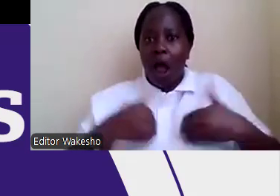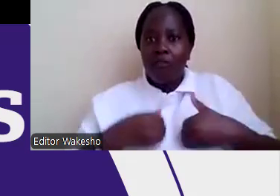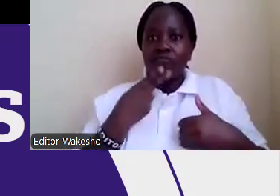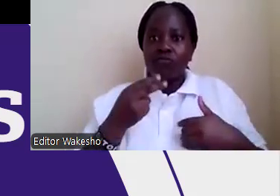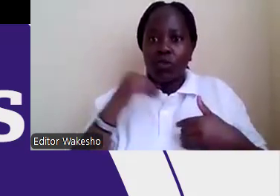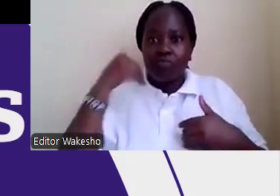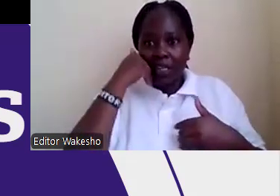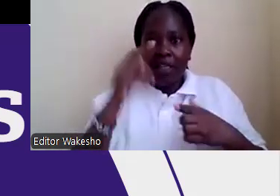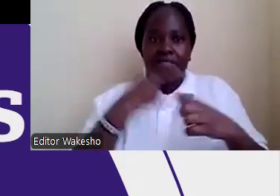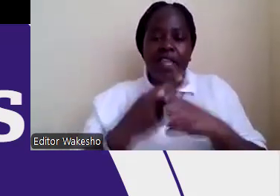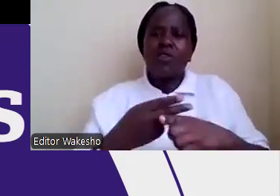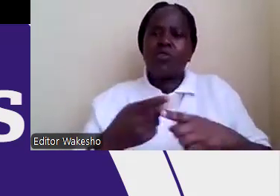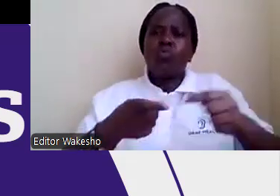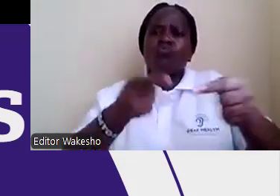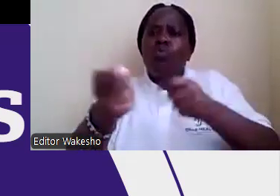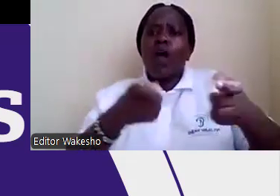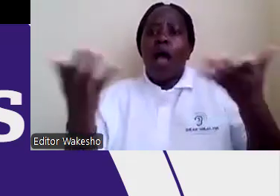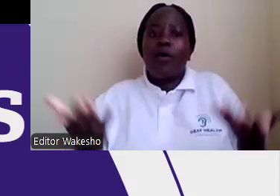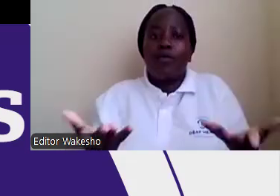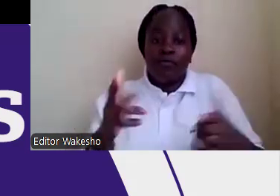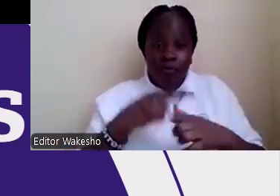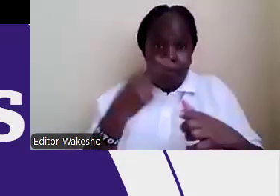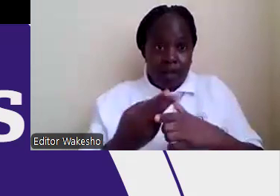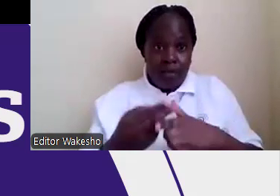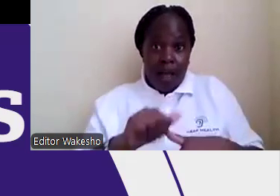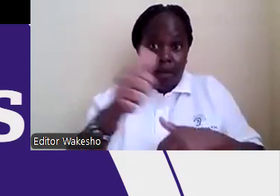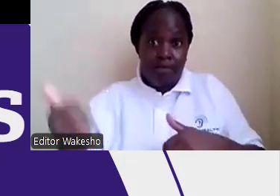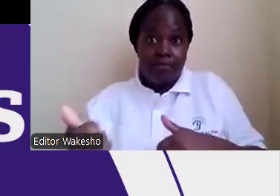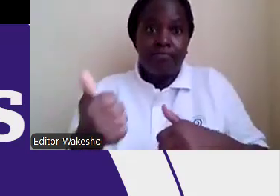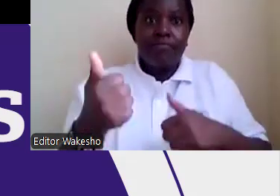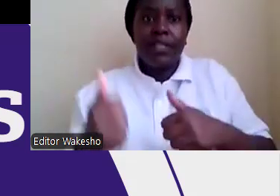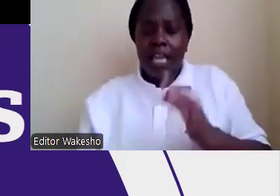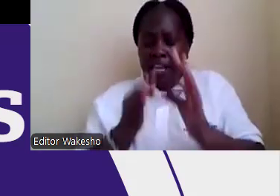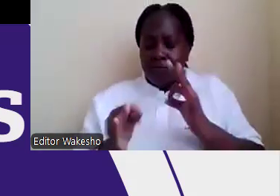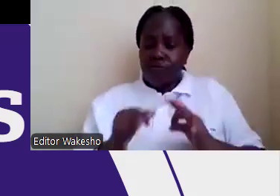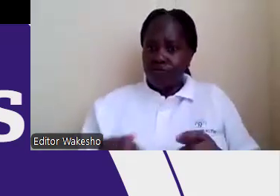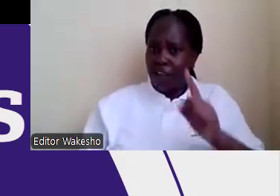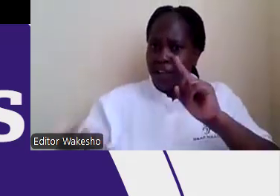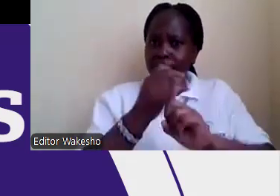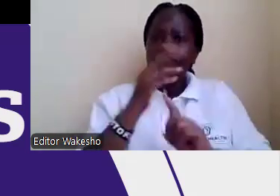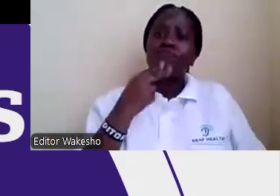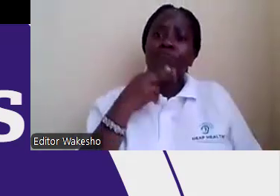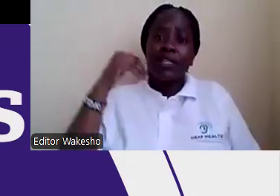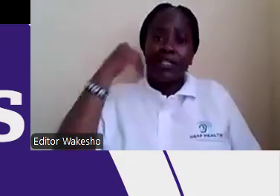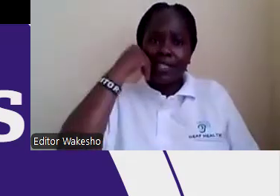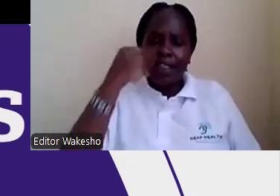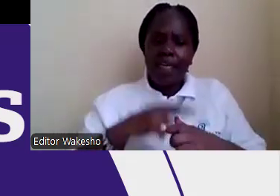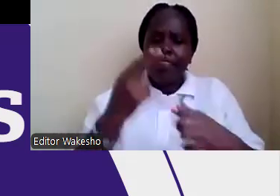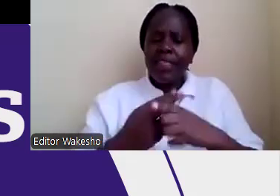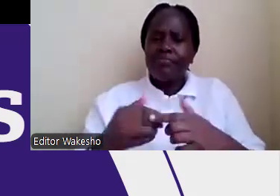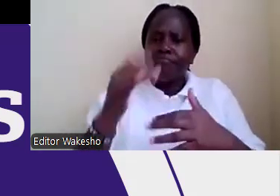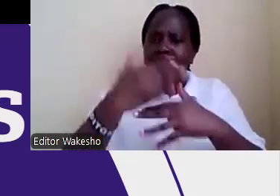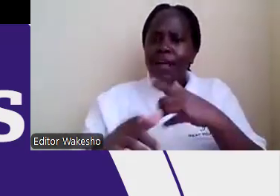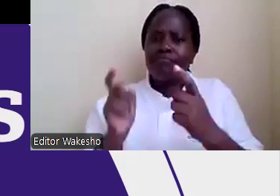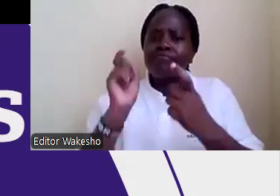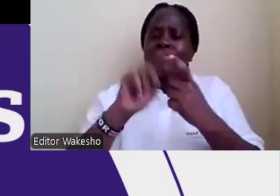right? Then we're going to learn about how diabetes can be diagnosed through some blood tests, and we'll explore ways to manage